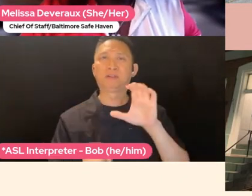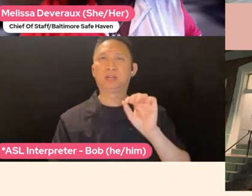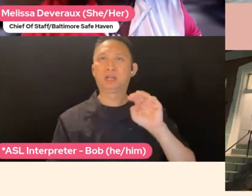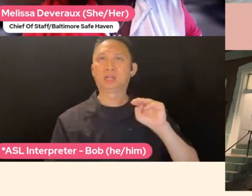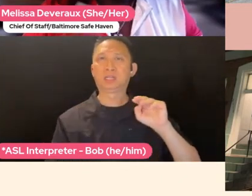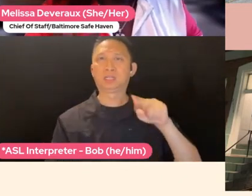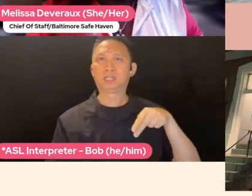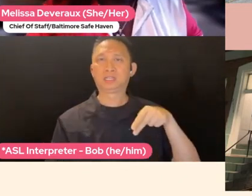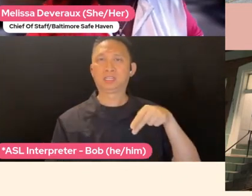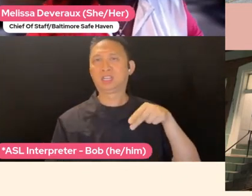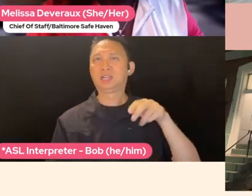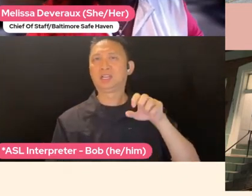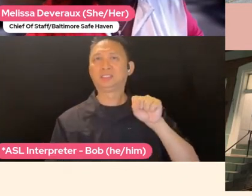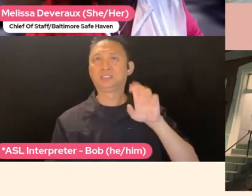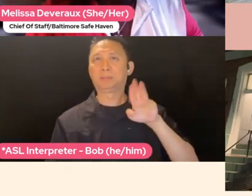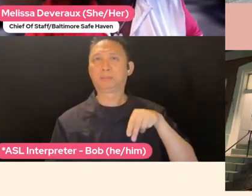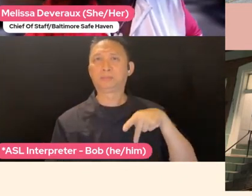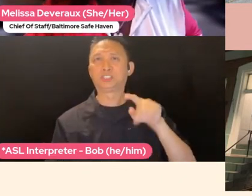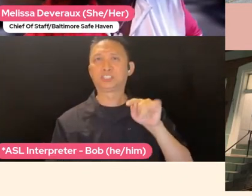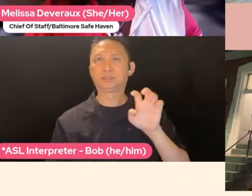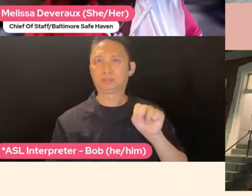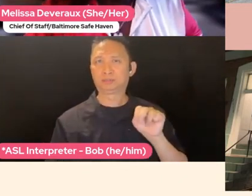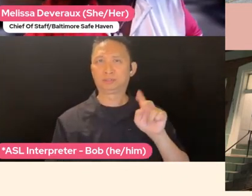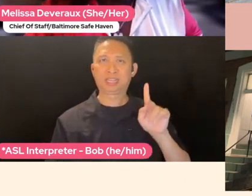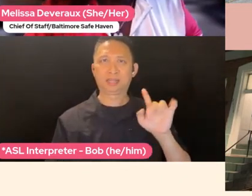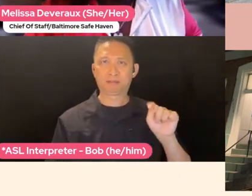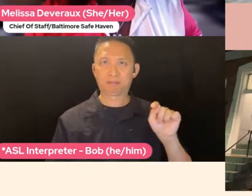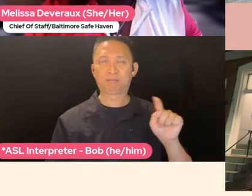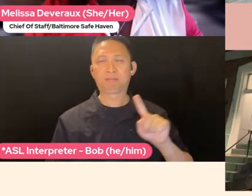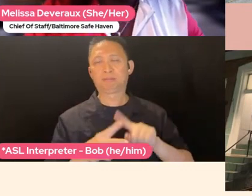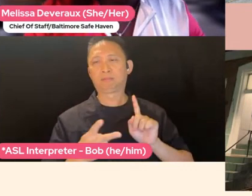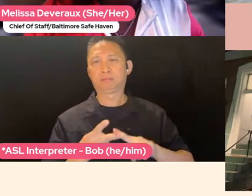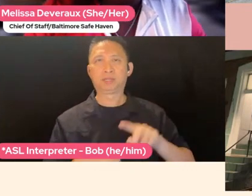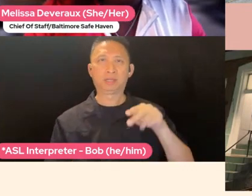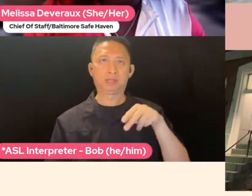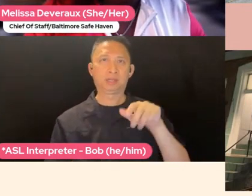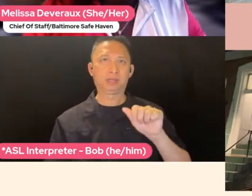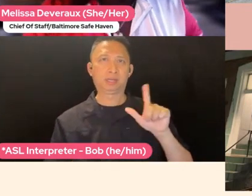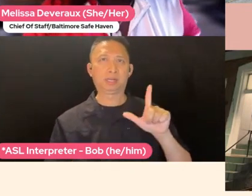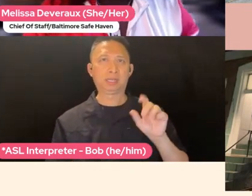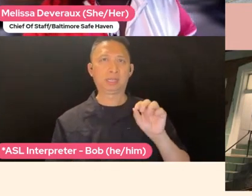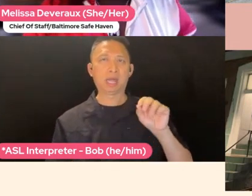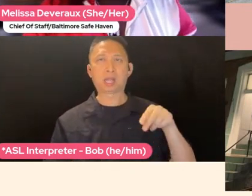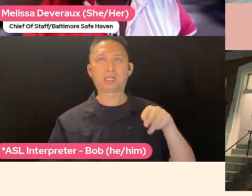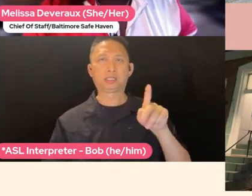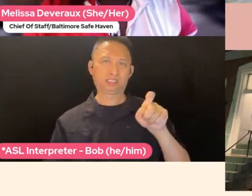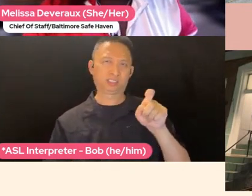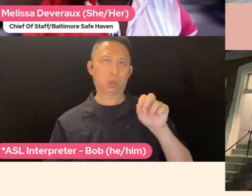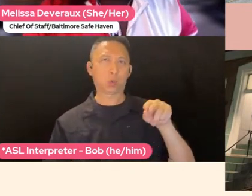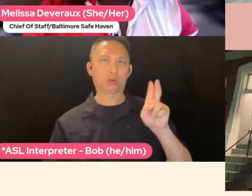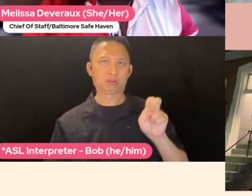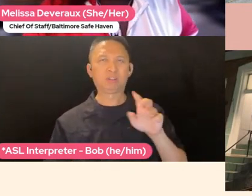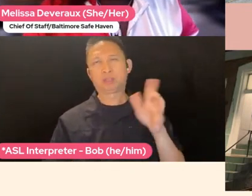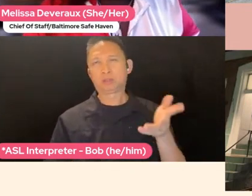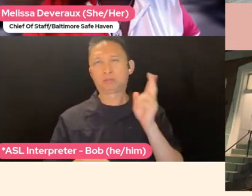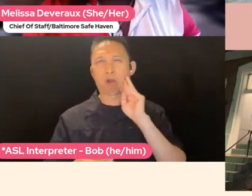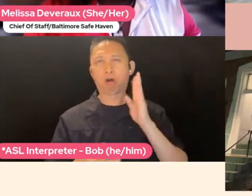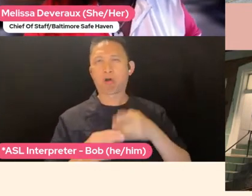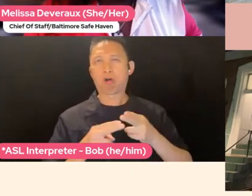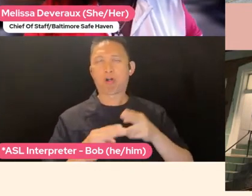naloxone, which you all see on the screen is Narcan. Um, we provide trainings. We also keep